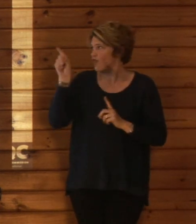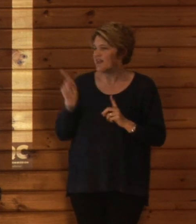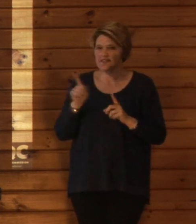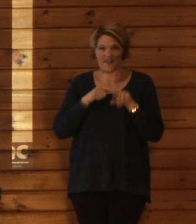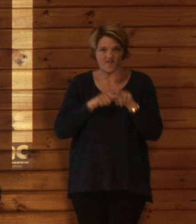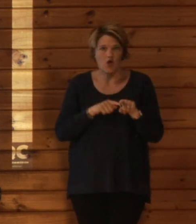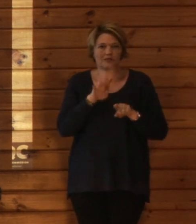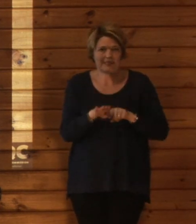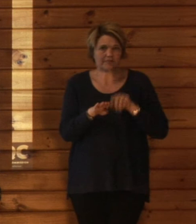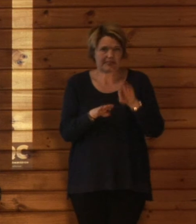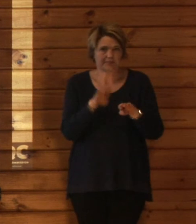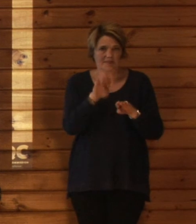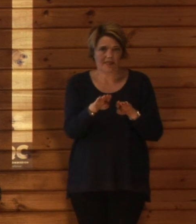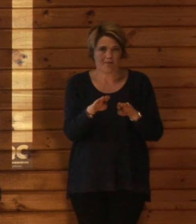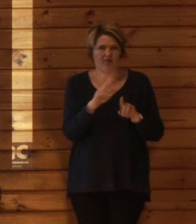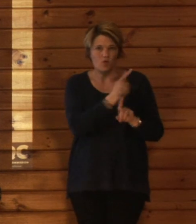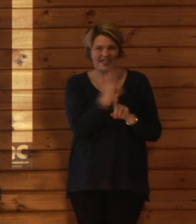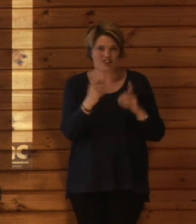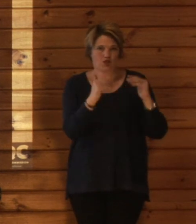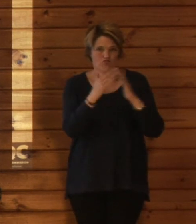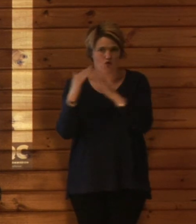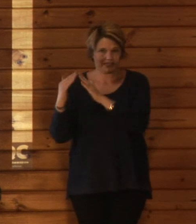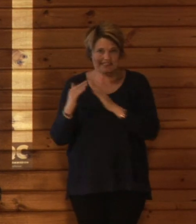whether or not it's got ILV land damage.